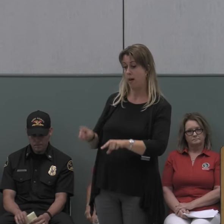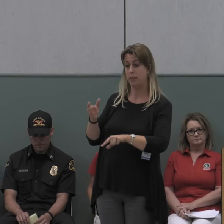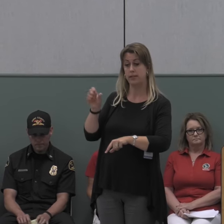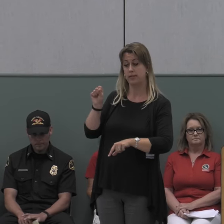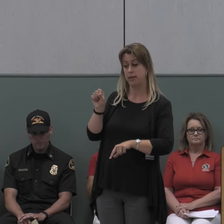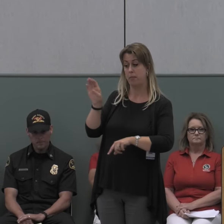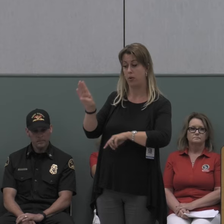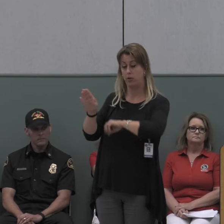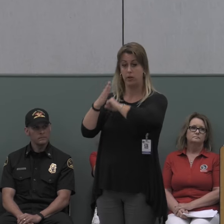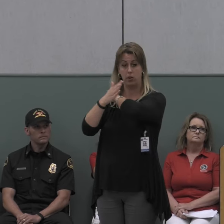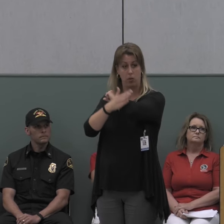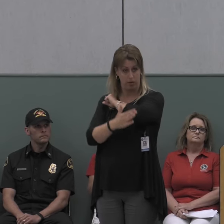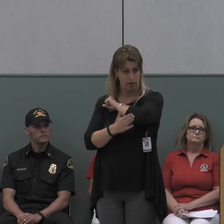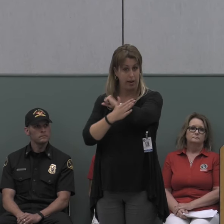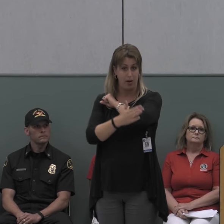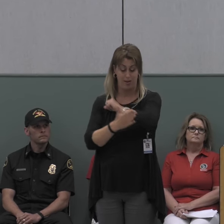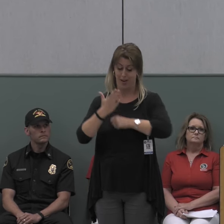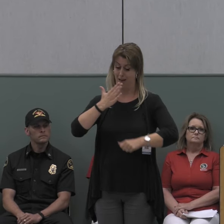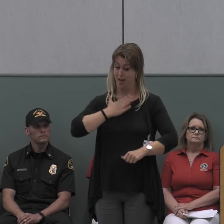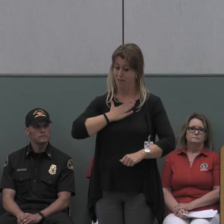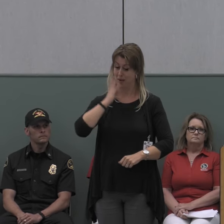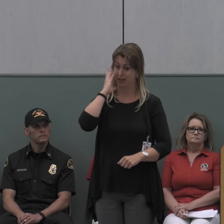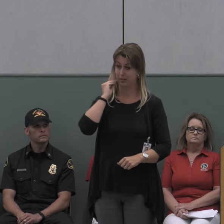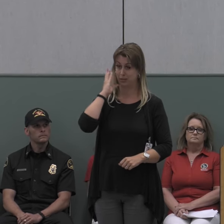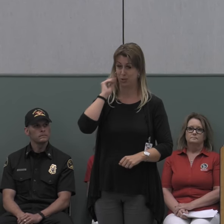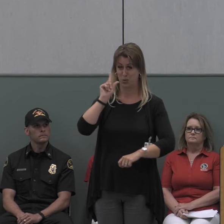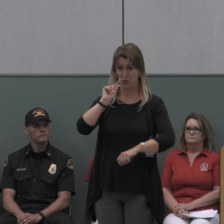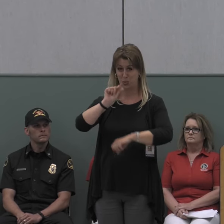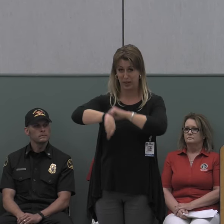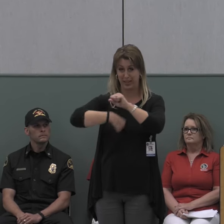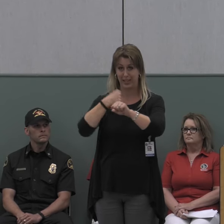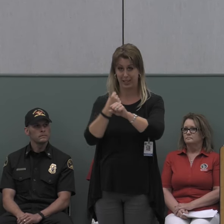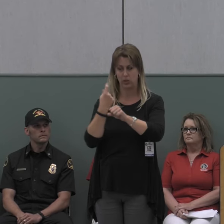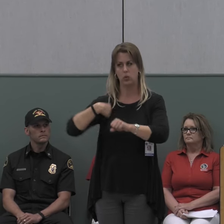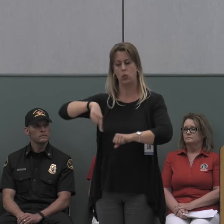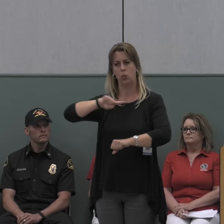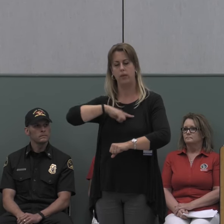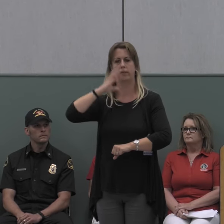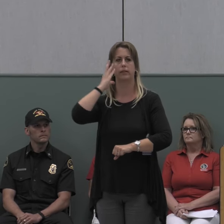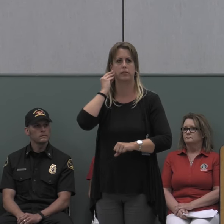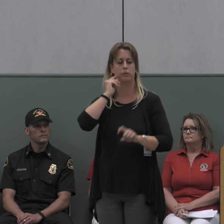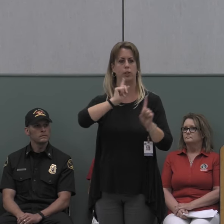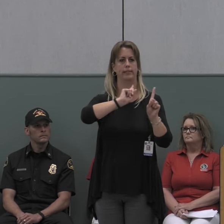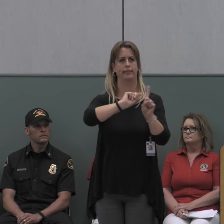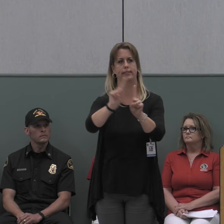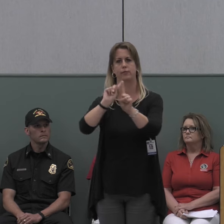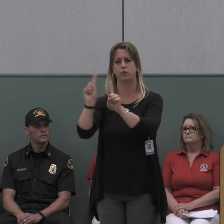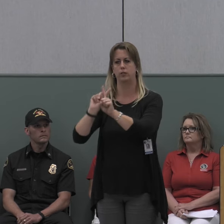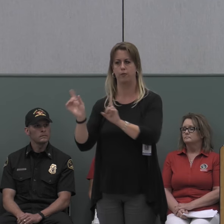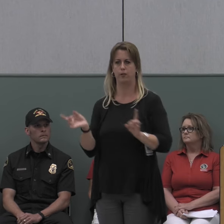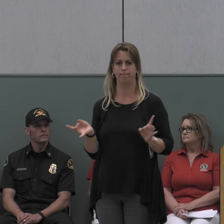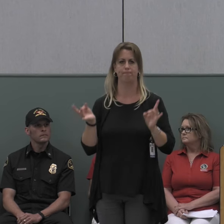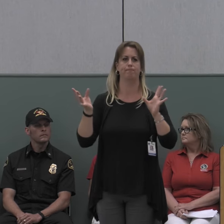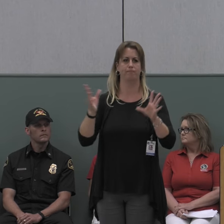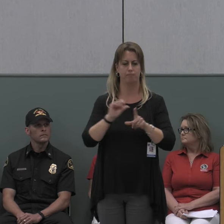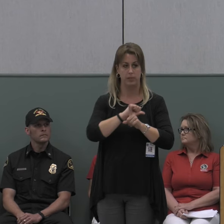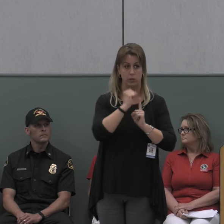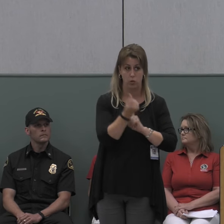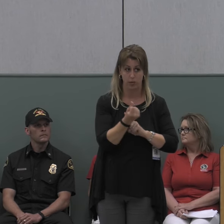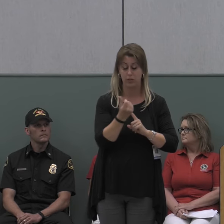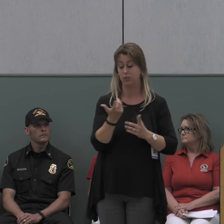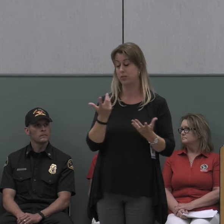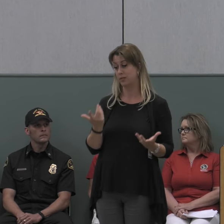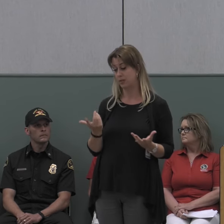county's PIO, we have had a lot. No matter how much we think the next one's going to be like the last one, no matter how much we think we've